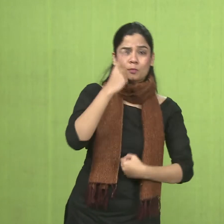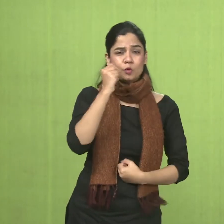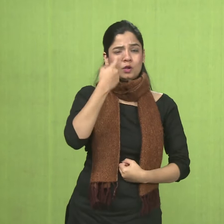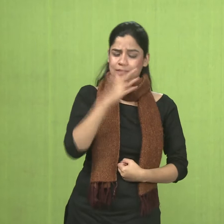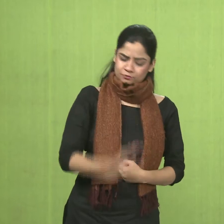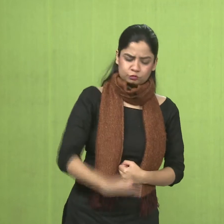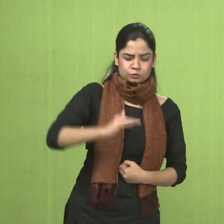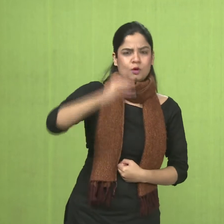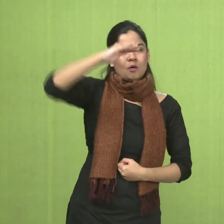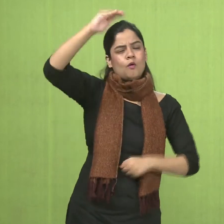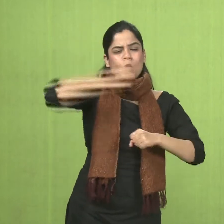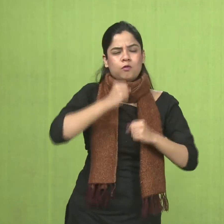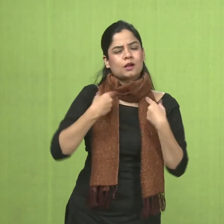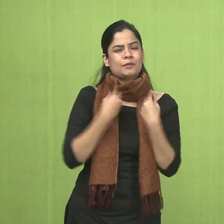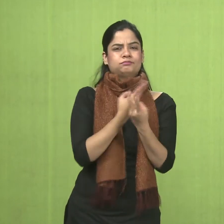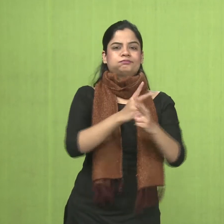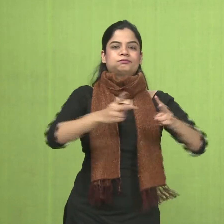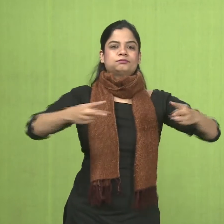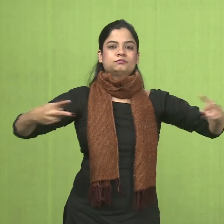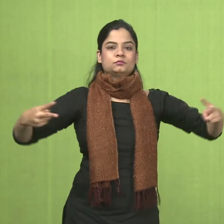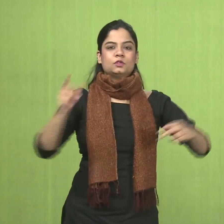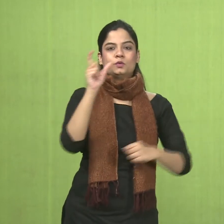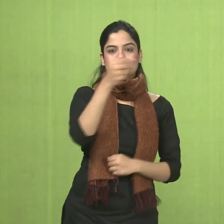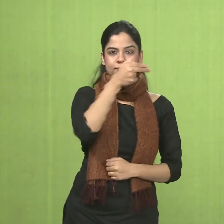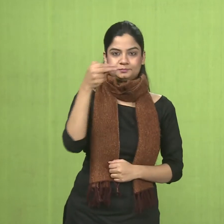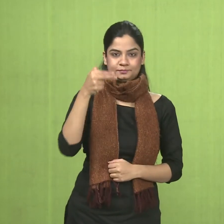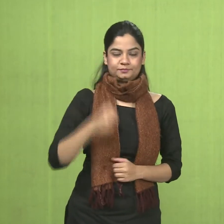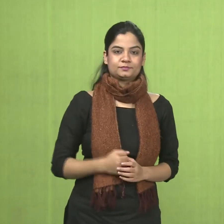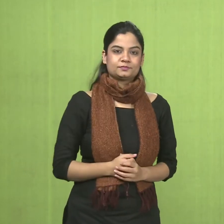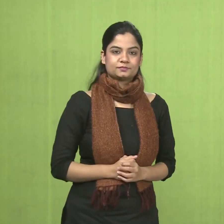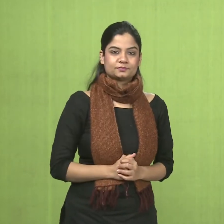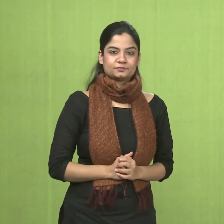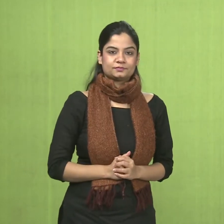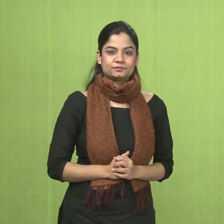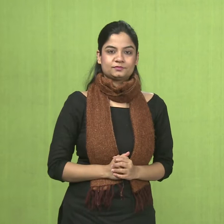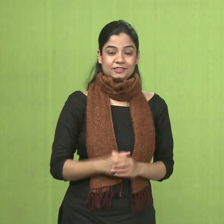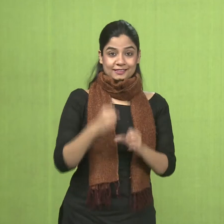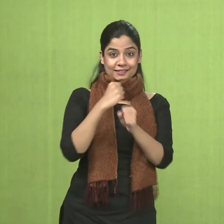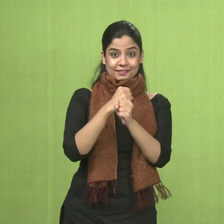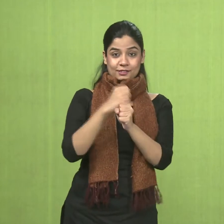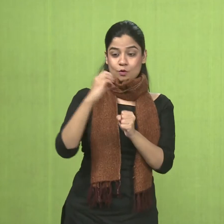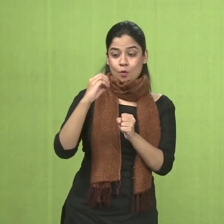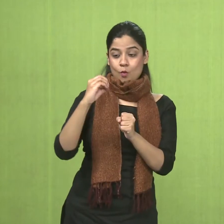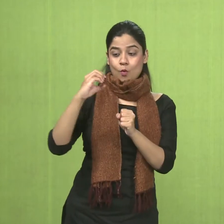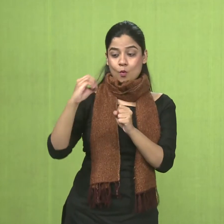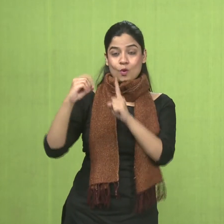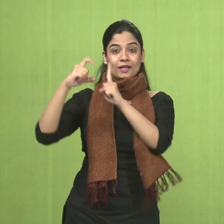Goods. It's not the quality good. Goods means things. Goods can be